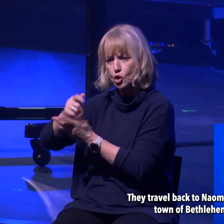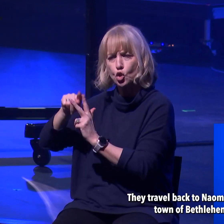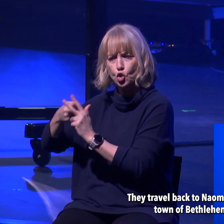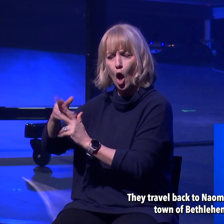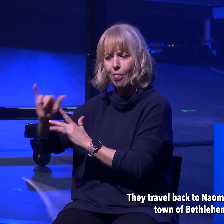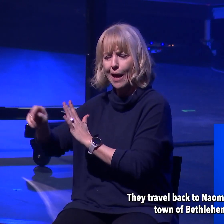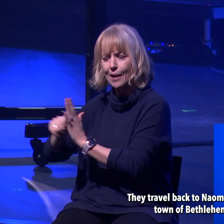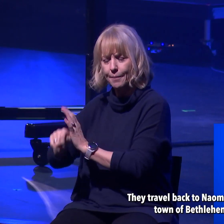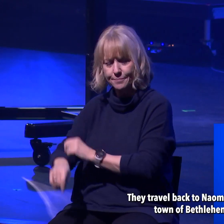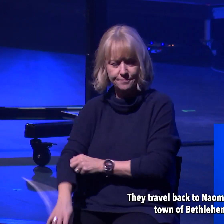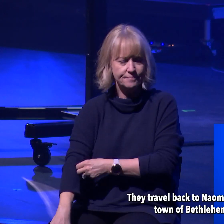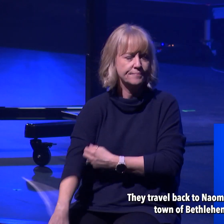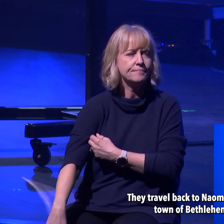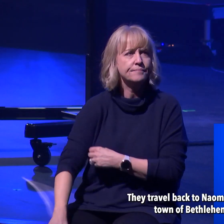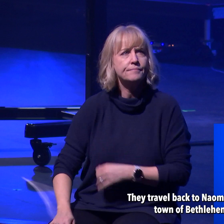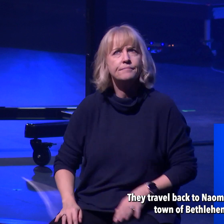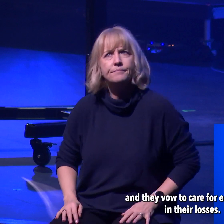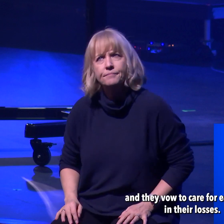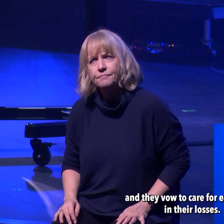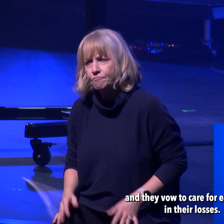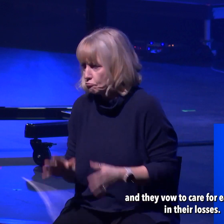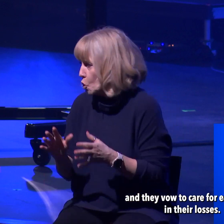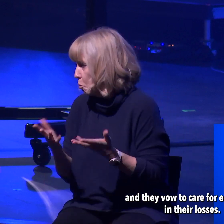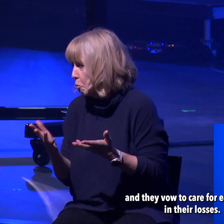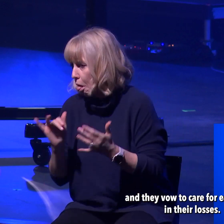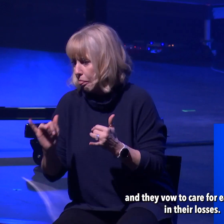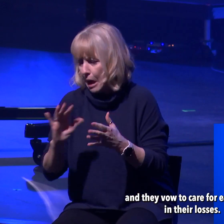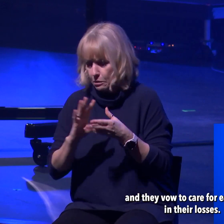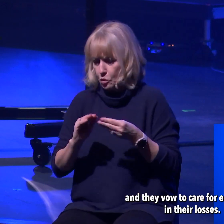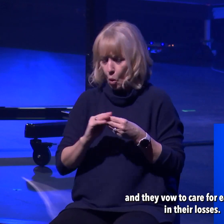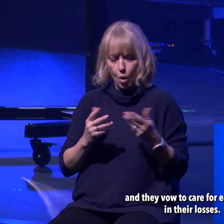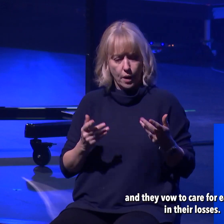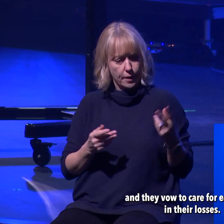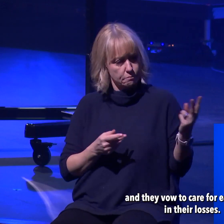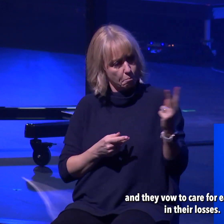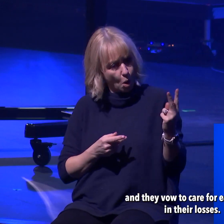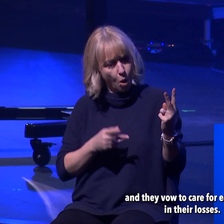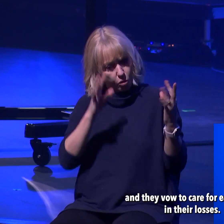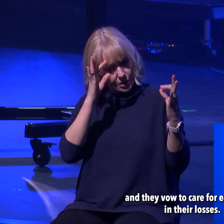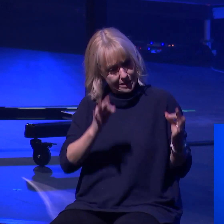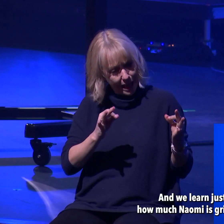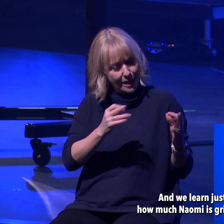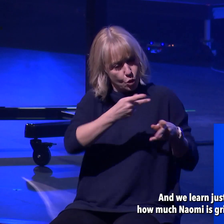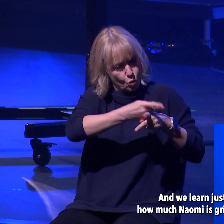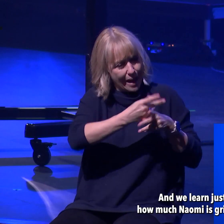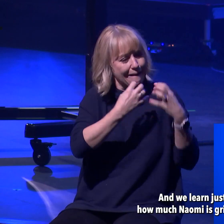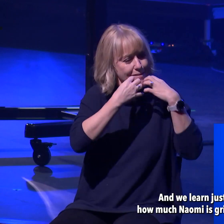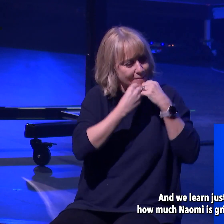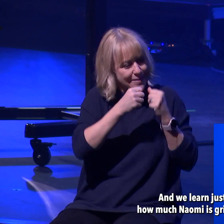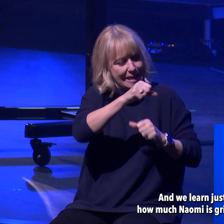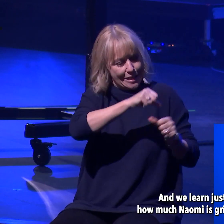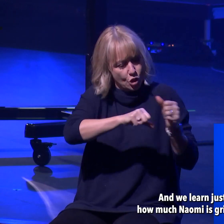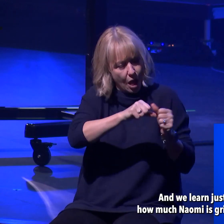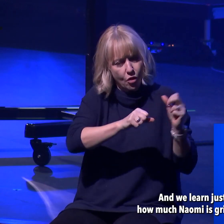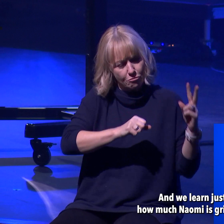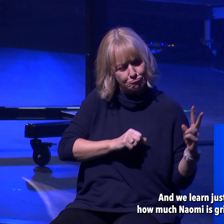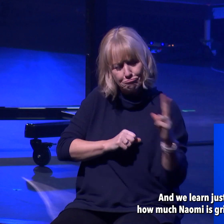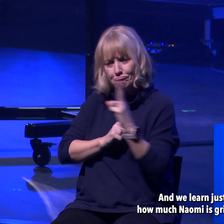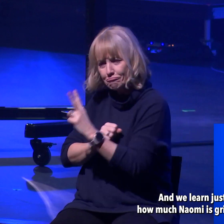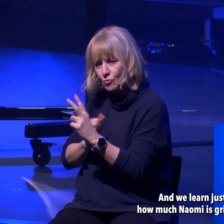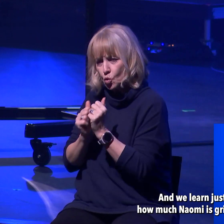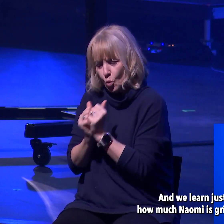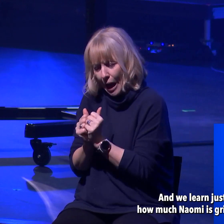to Naomi's hometown of Bethlehem, and they vow to care for each other in their losses. And we learn just how much Naomi